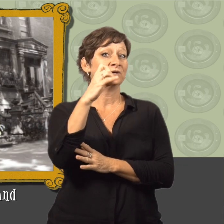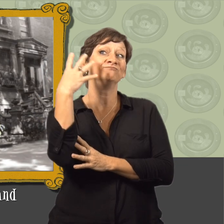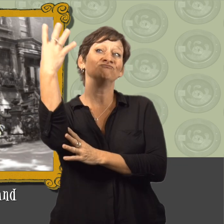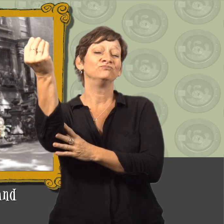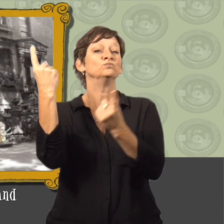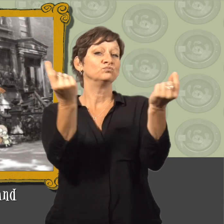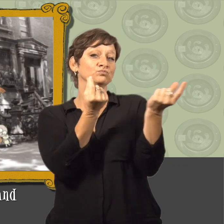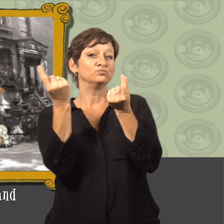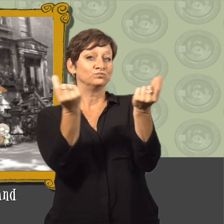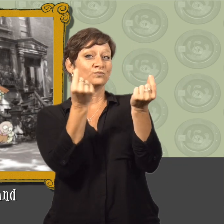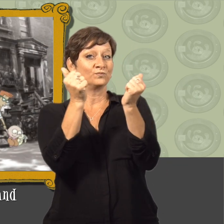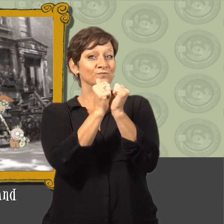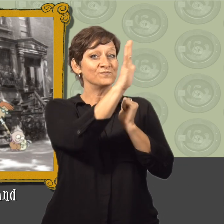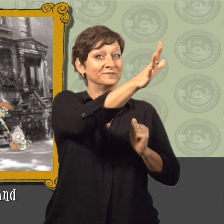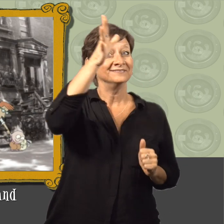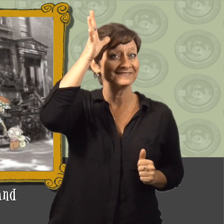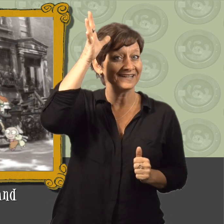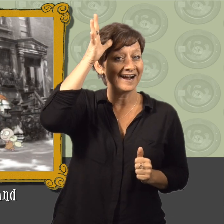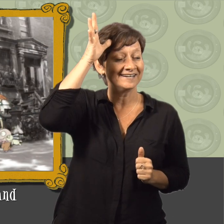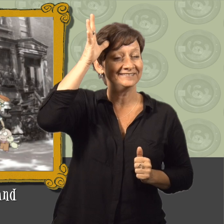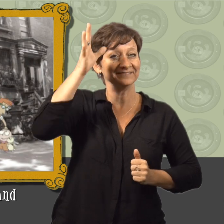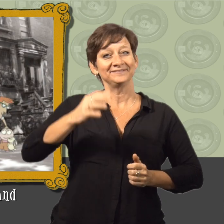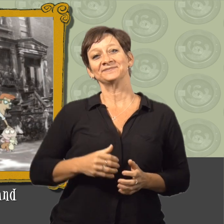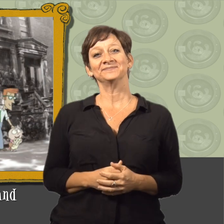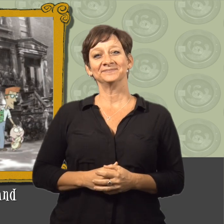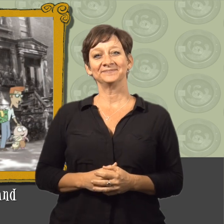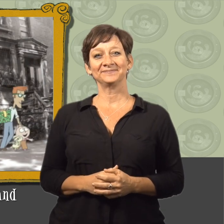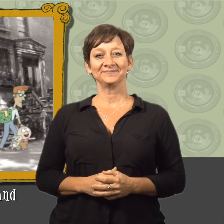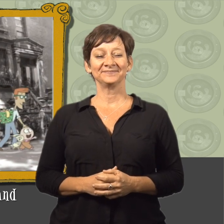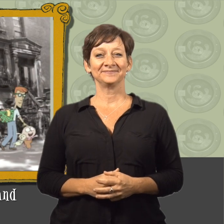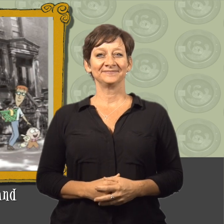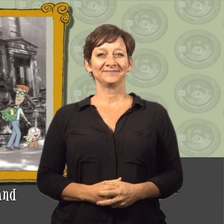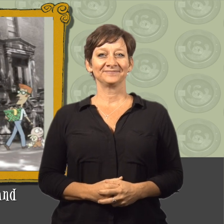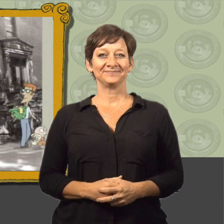Trixie went on an errand with her daddy